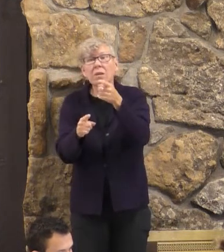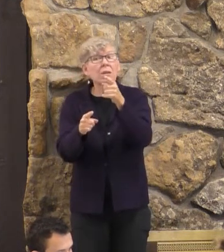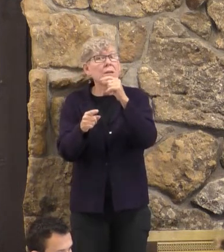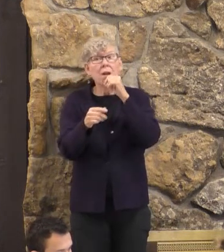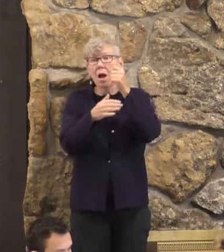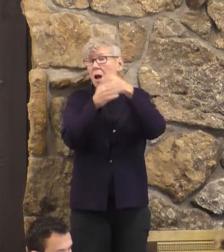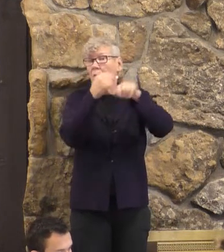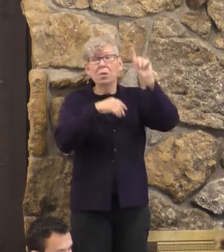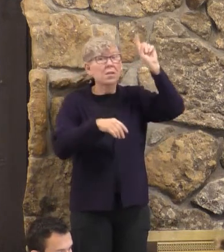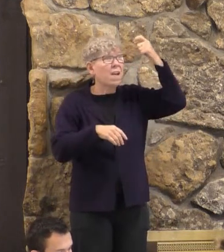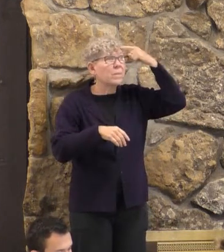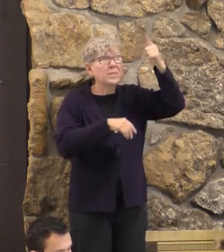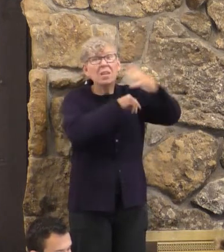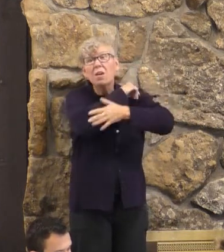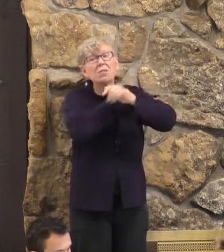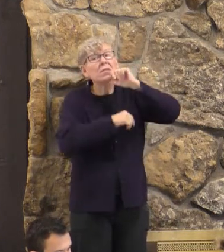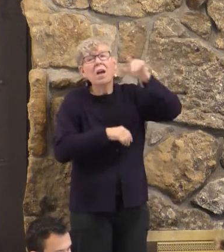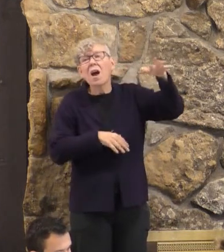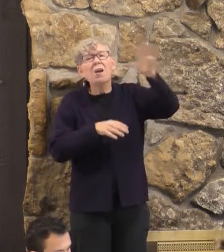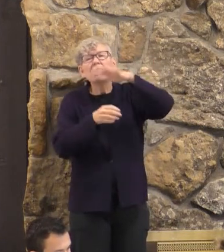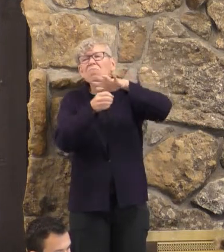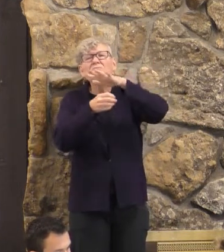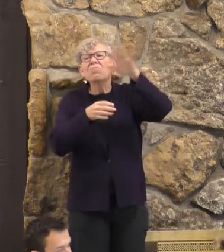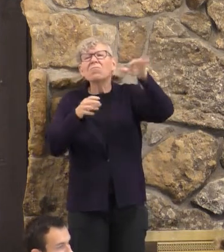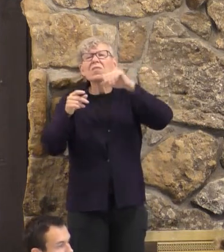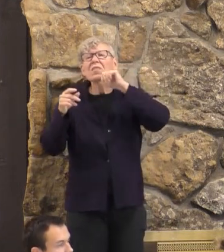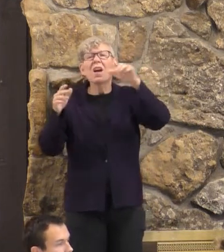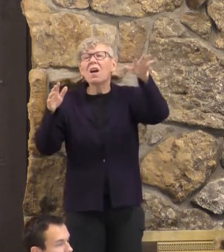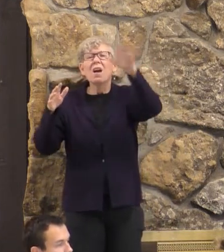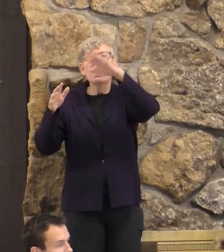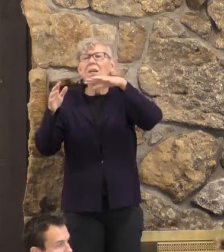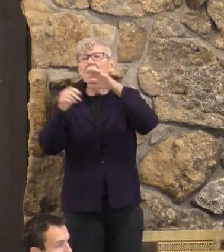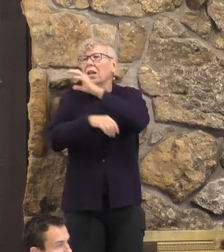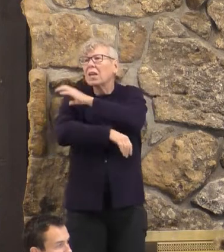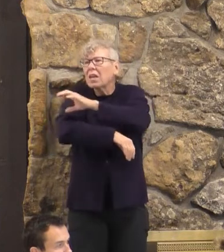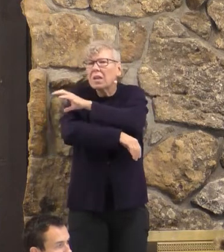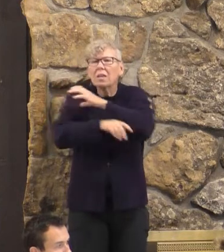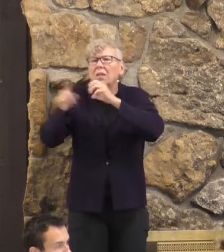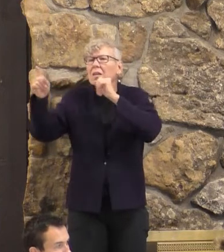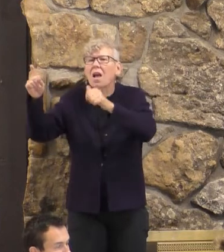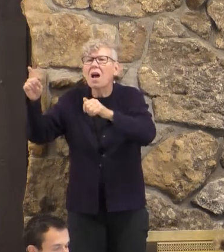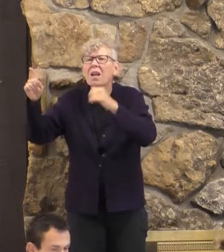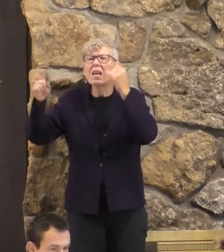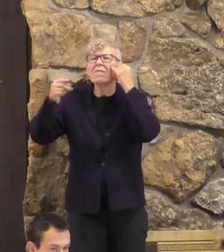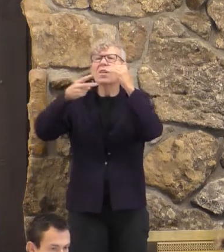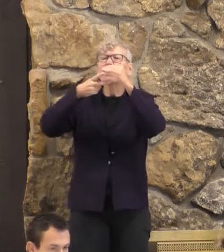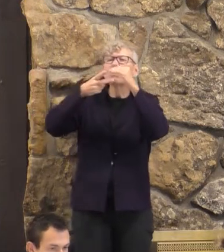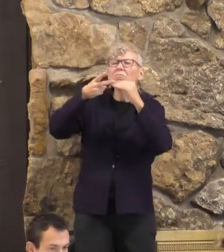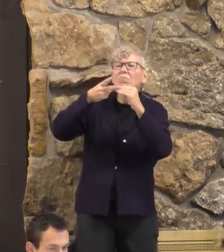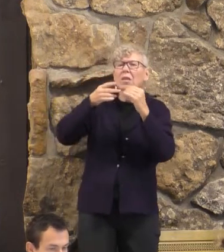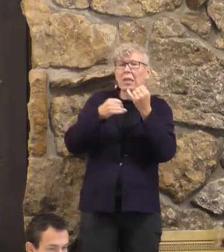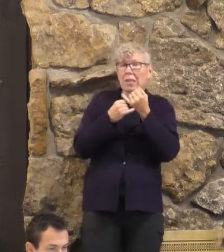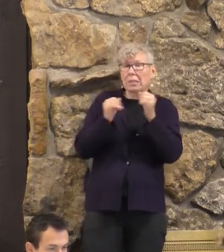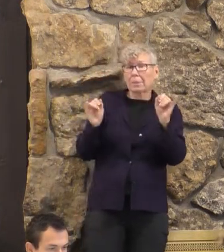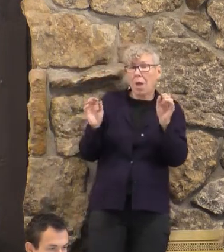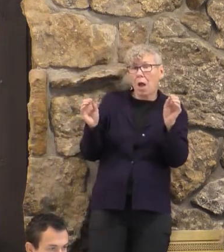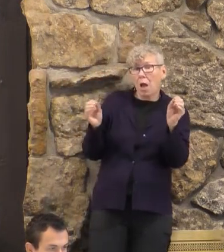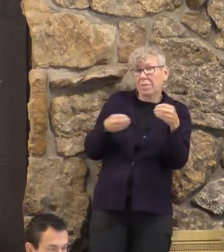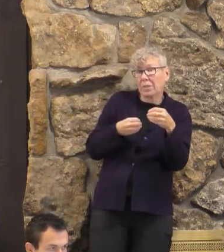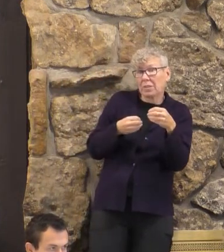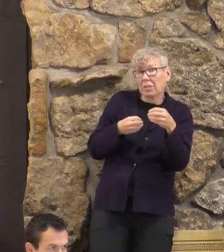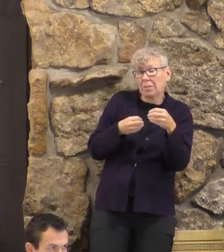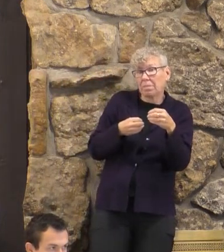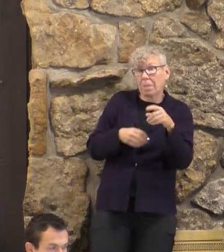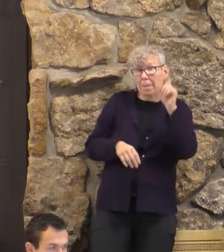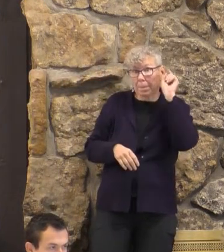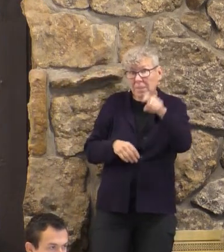local government associated clinic, but the end point again would be effective communication. If you refuse to provide that live